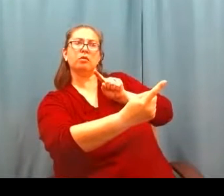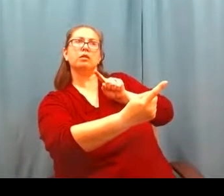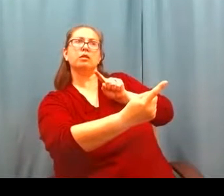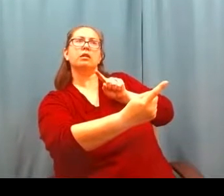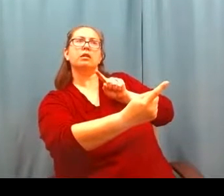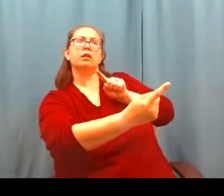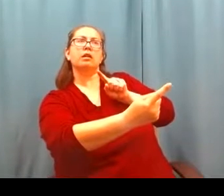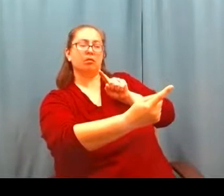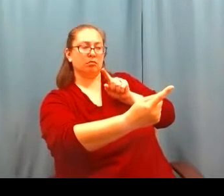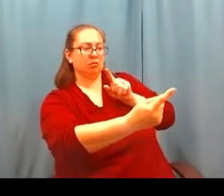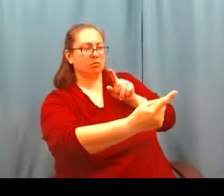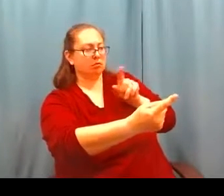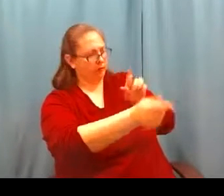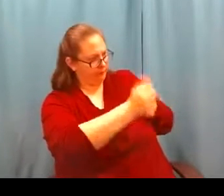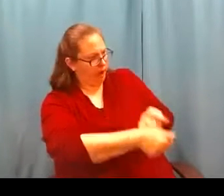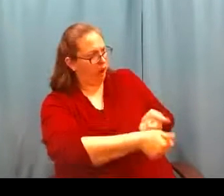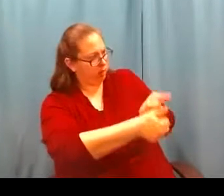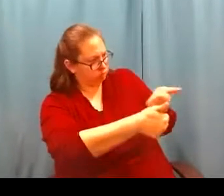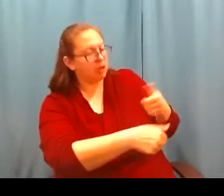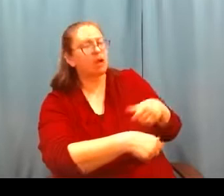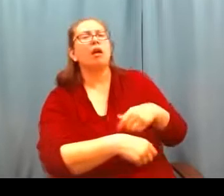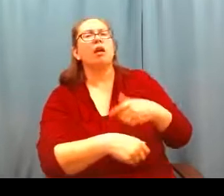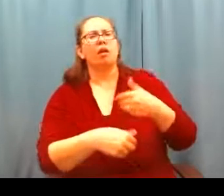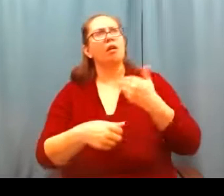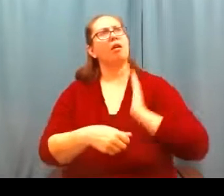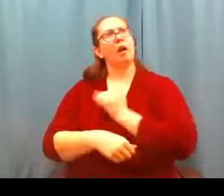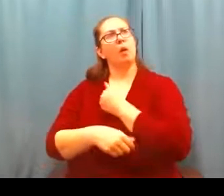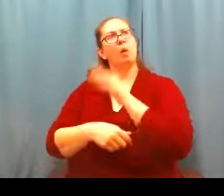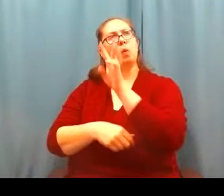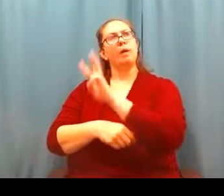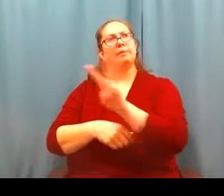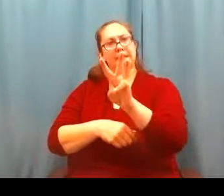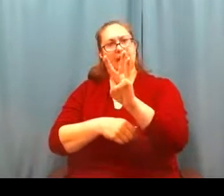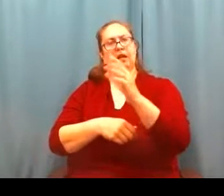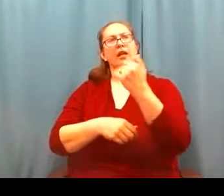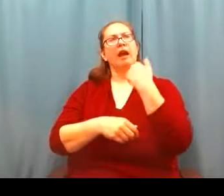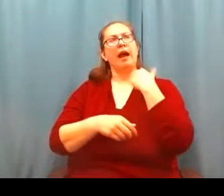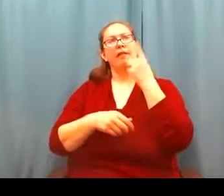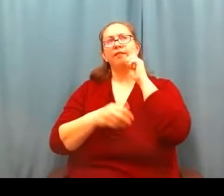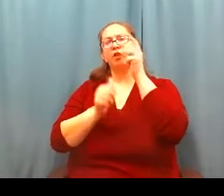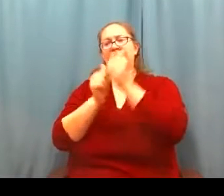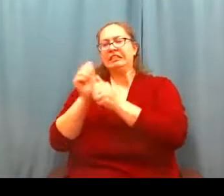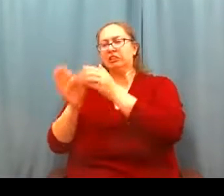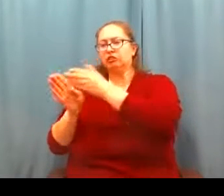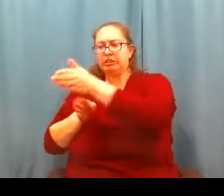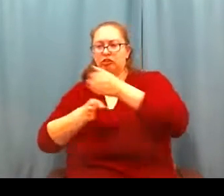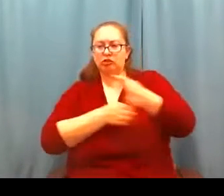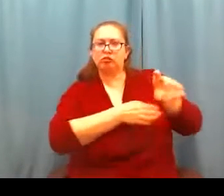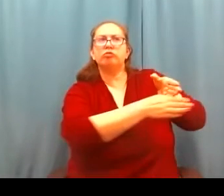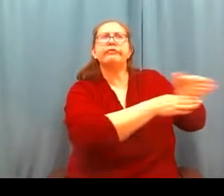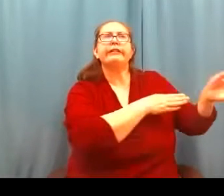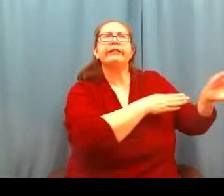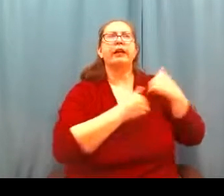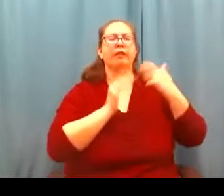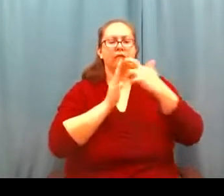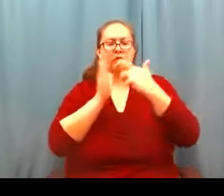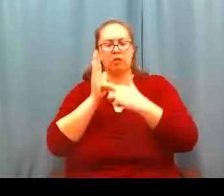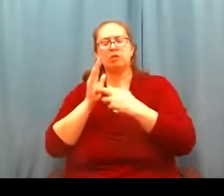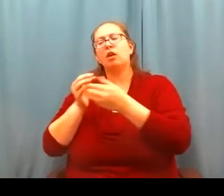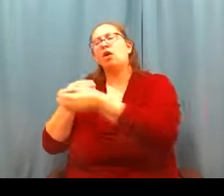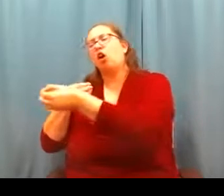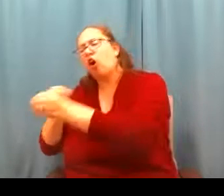on our website, industry guidelines for each industry, for offices, for retail,